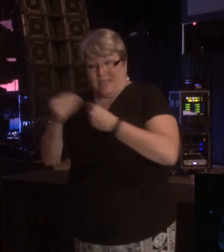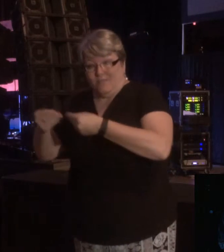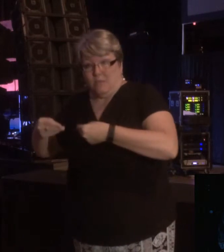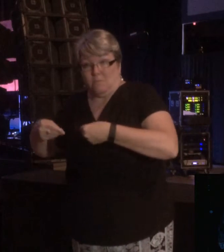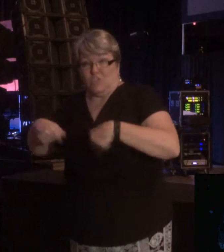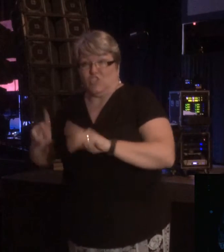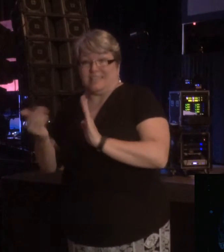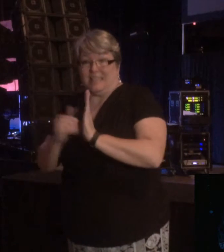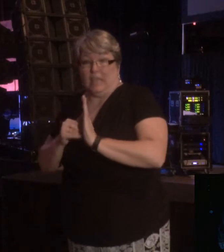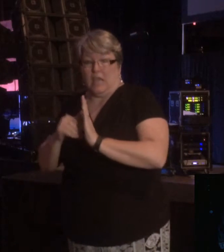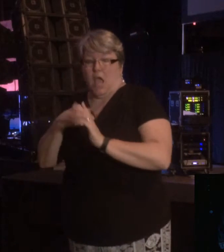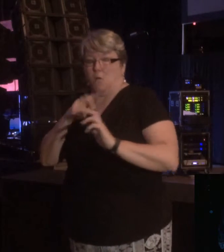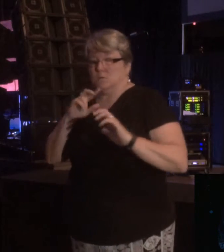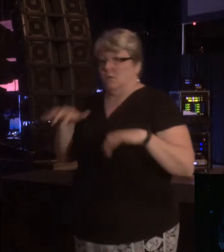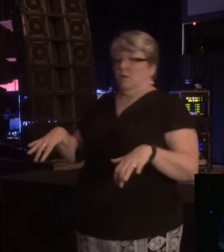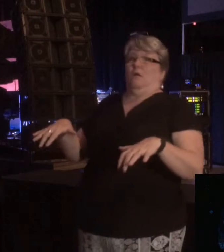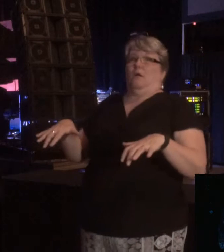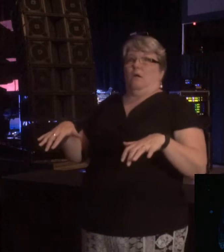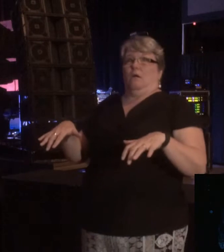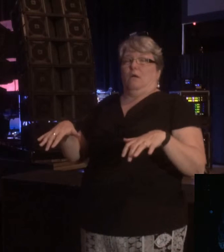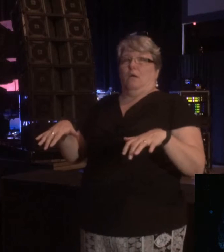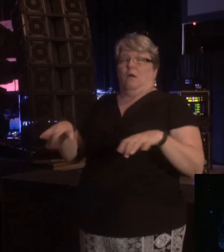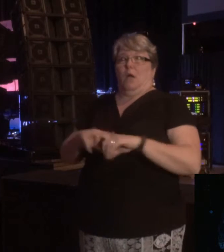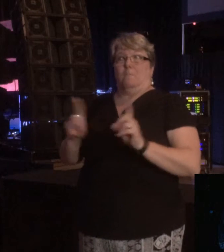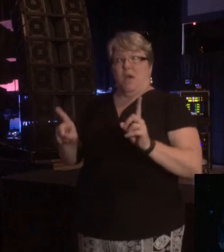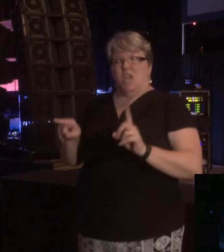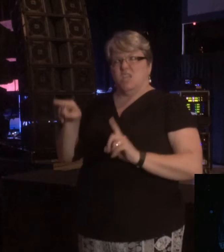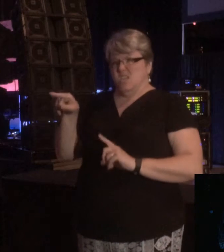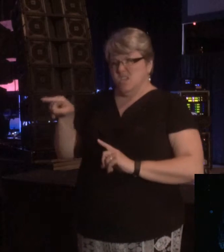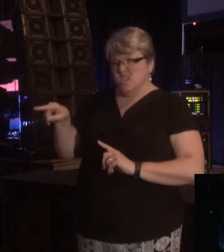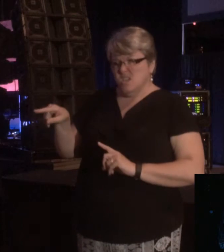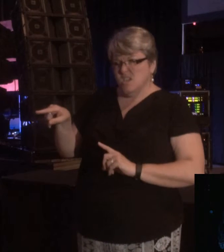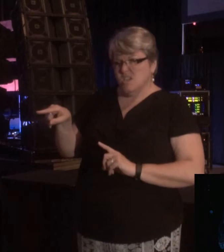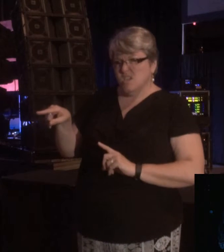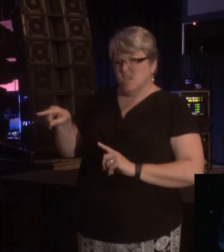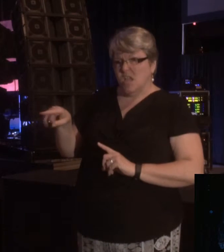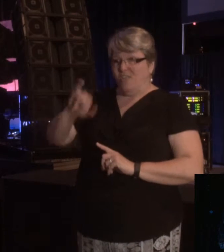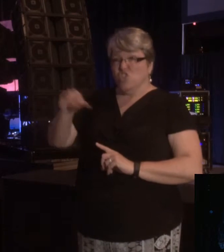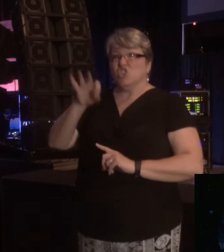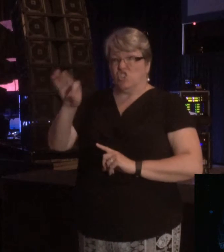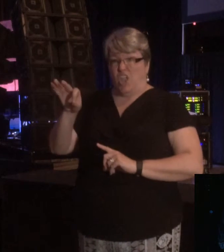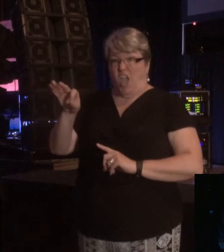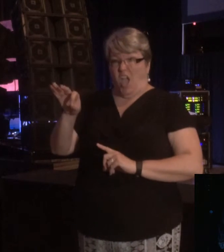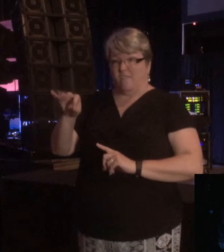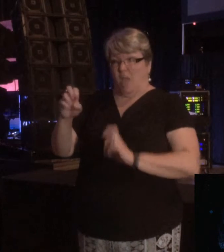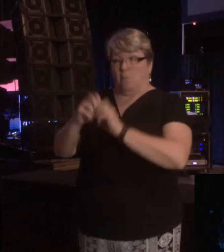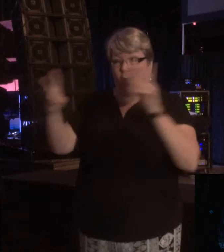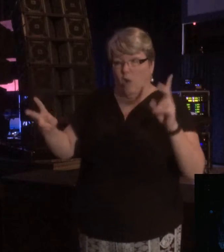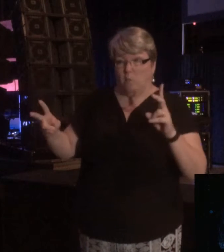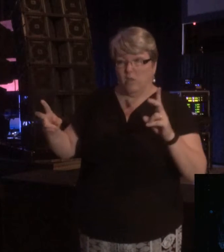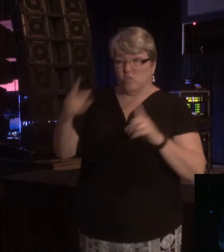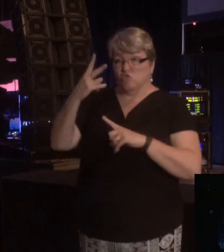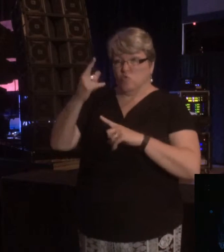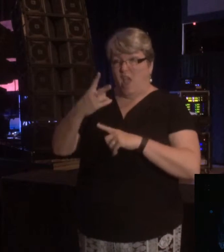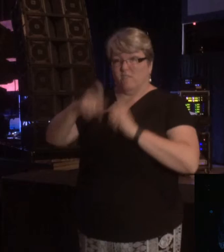down and say, he may give this person to me, he may not. And if the Spirit's in